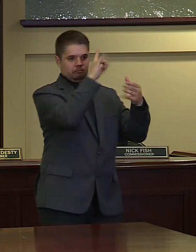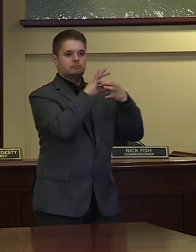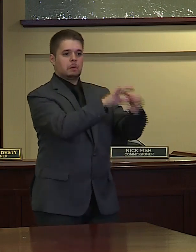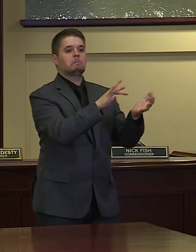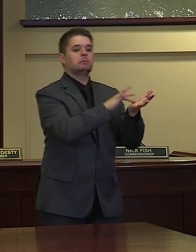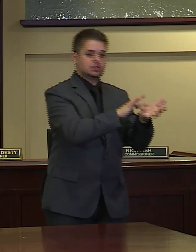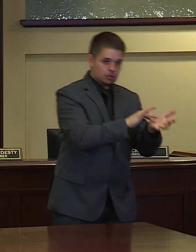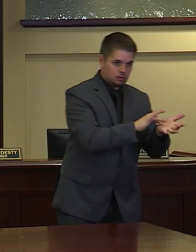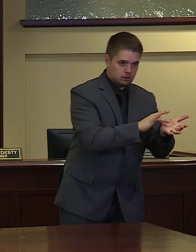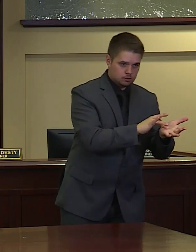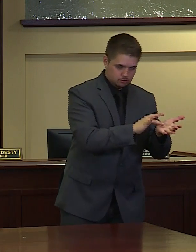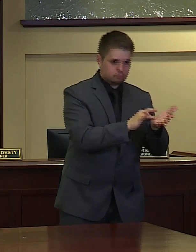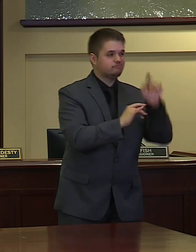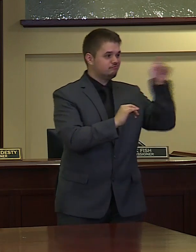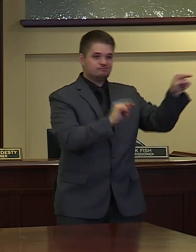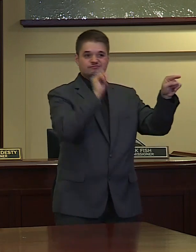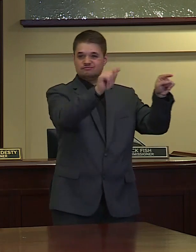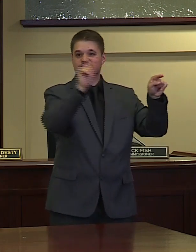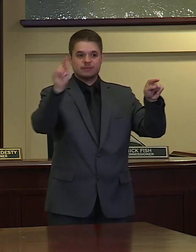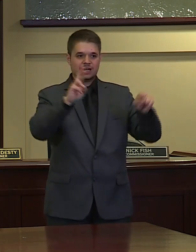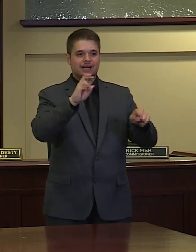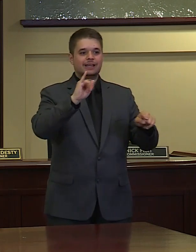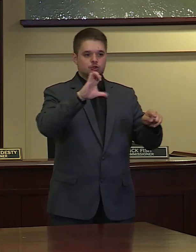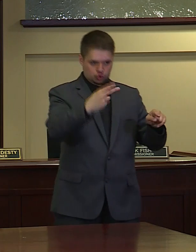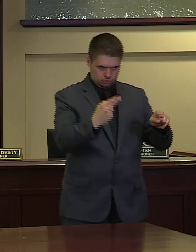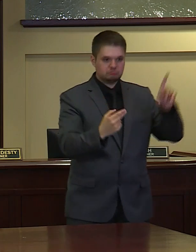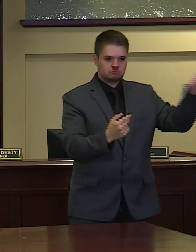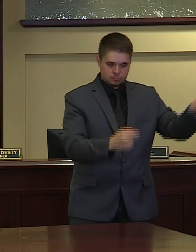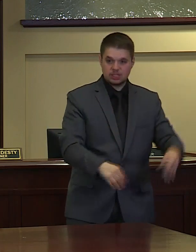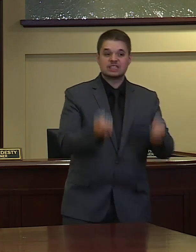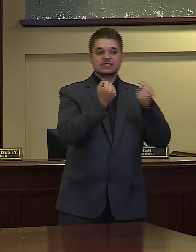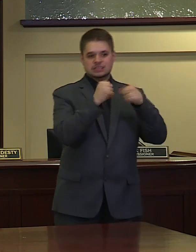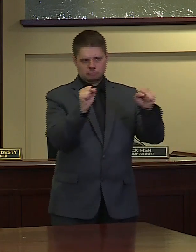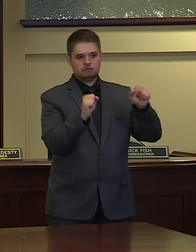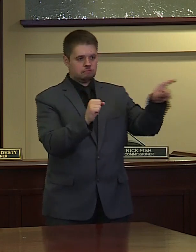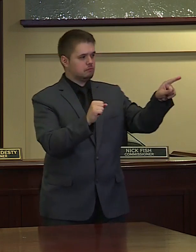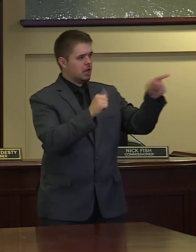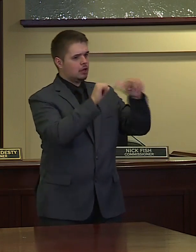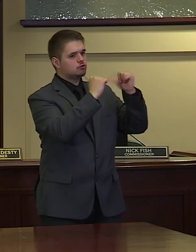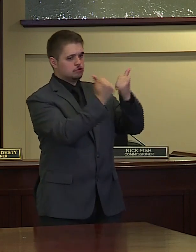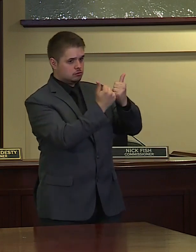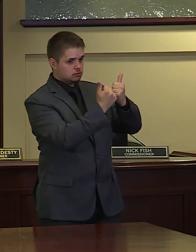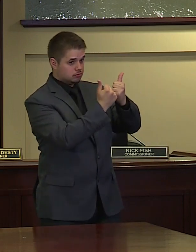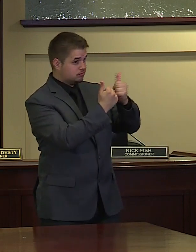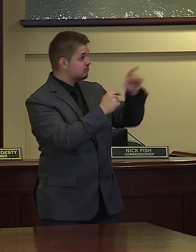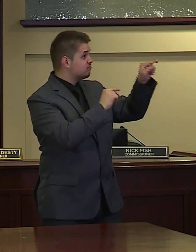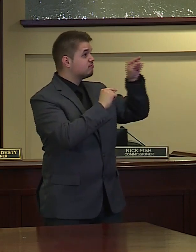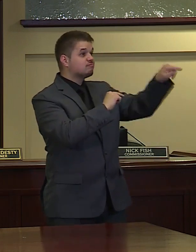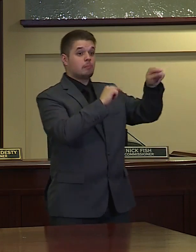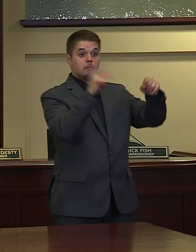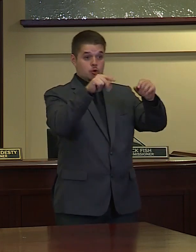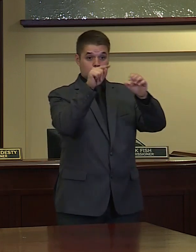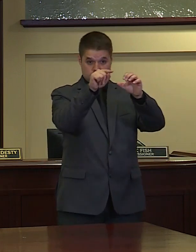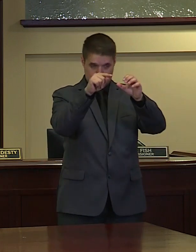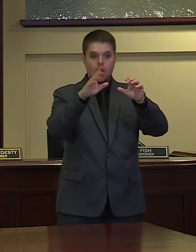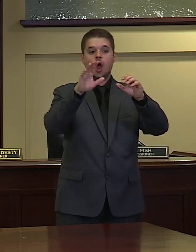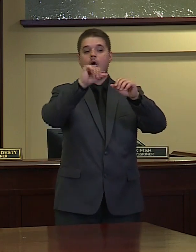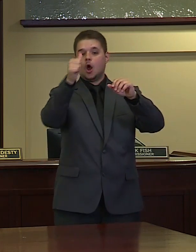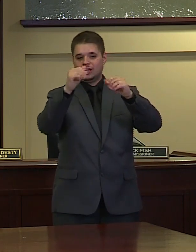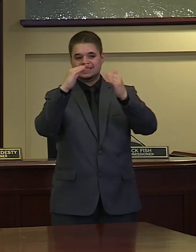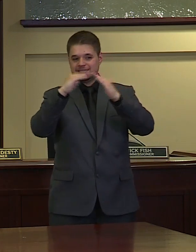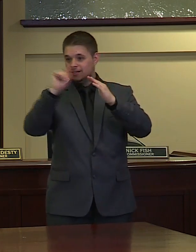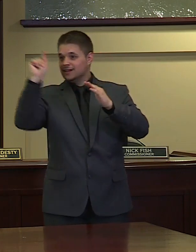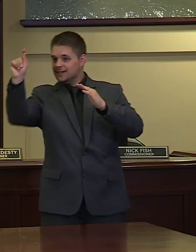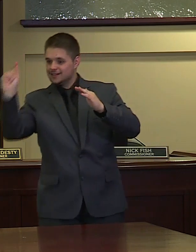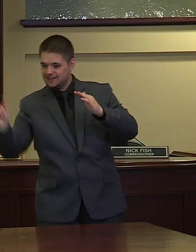Also, thank you to the public safety agencies from outside of the city who have assisted us. We are such a